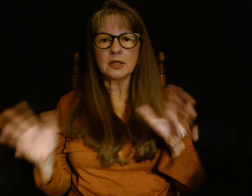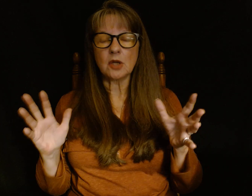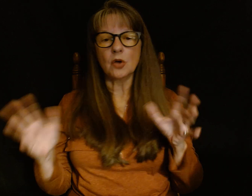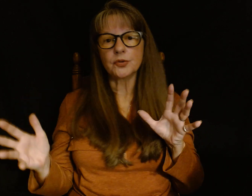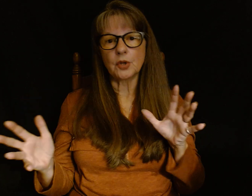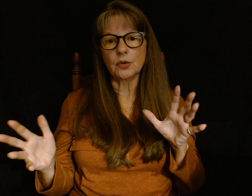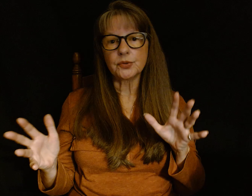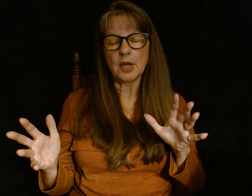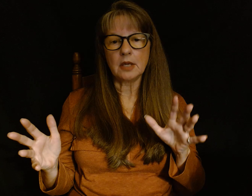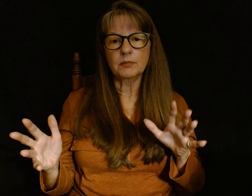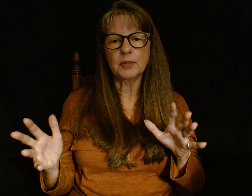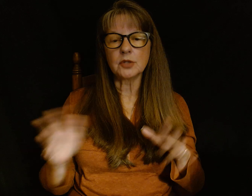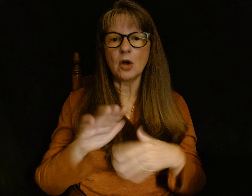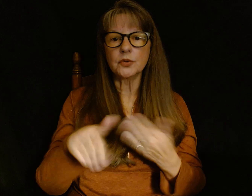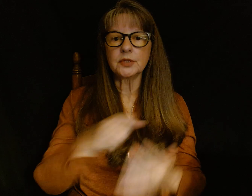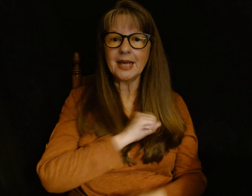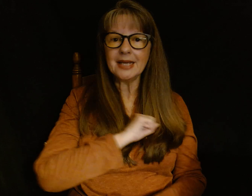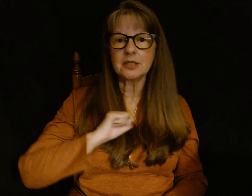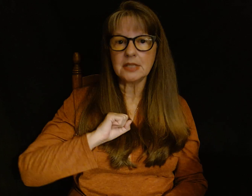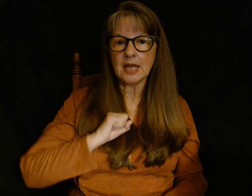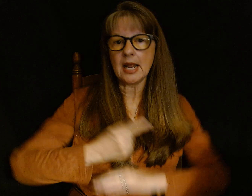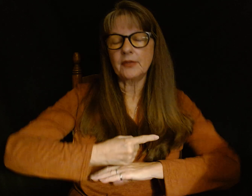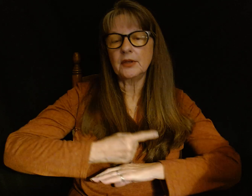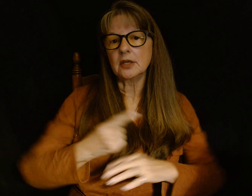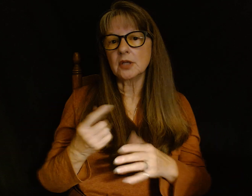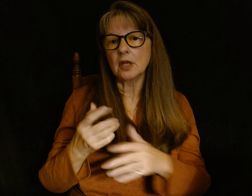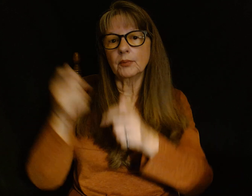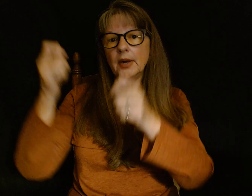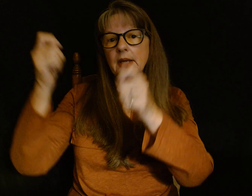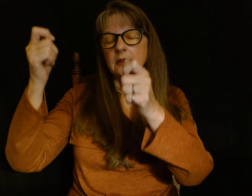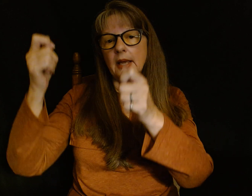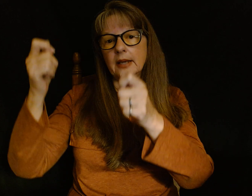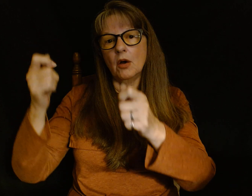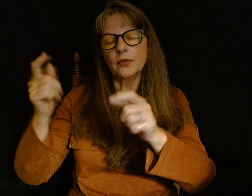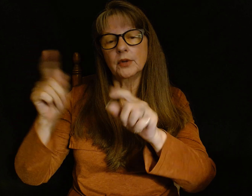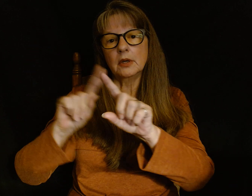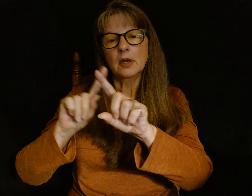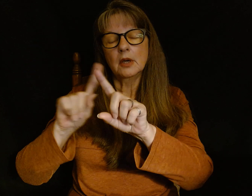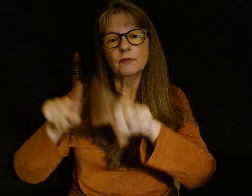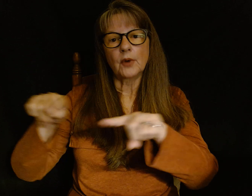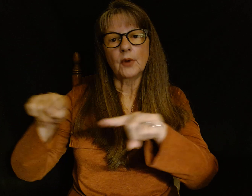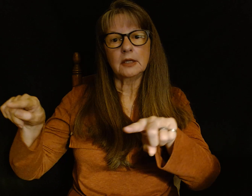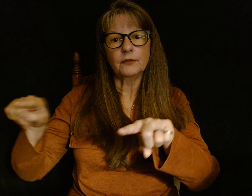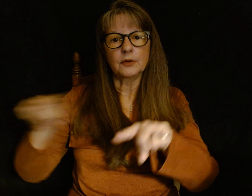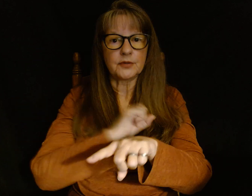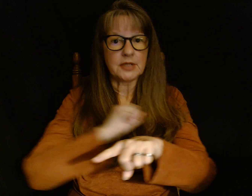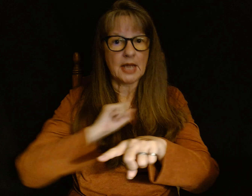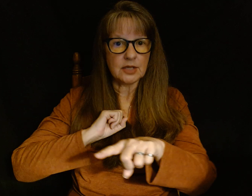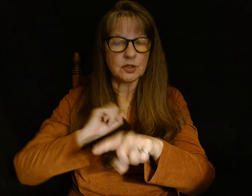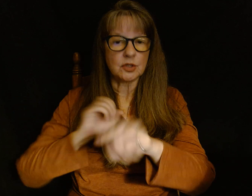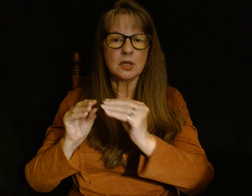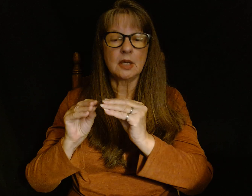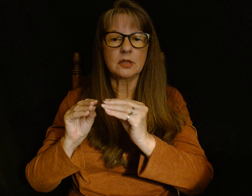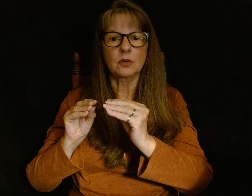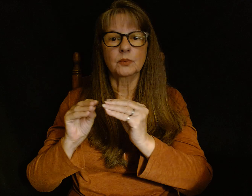All Souls Day, because All Saints Day, I think they celebrate like all the variety different of saints. It's a